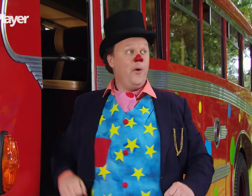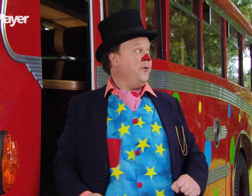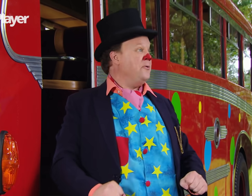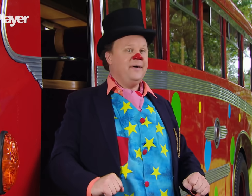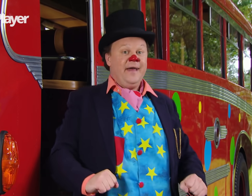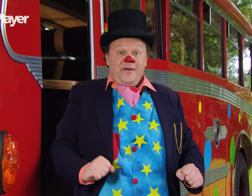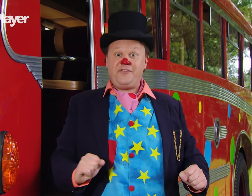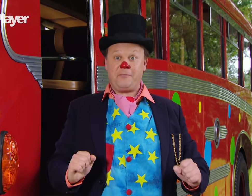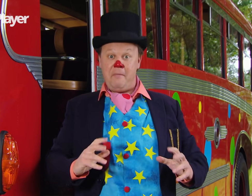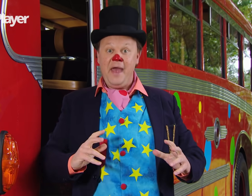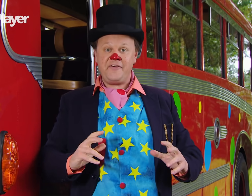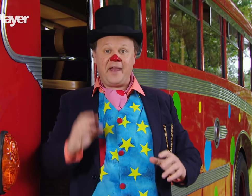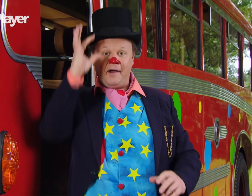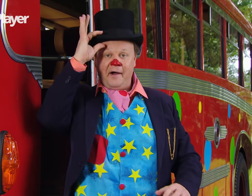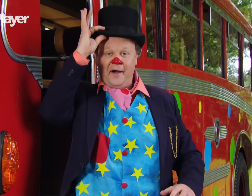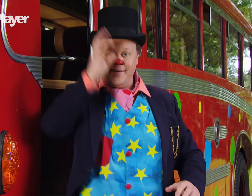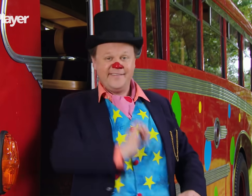Ooh, smashing.